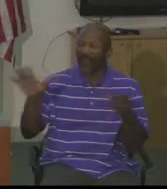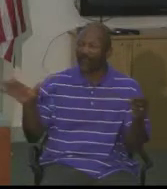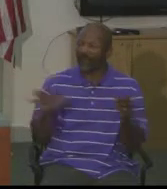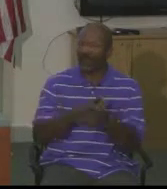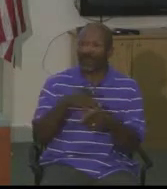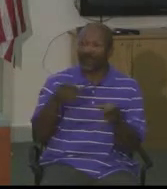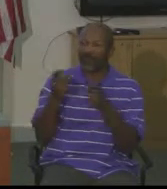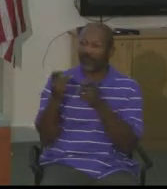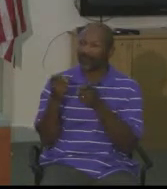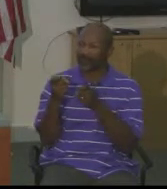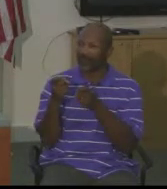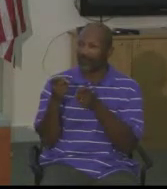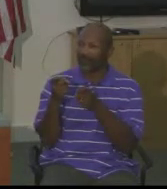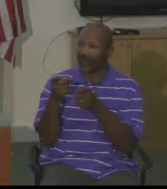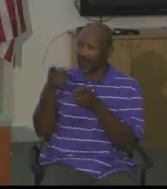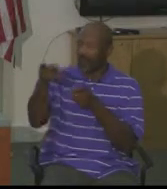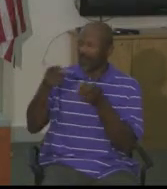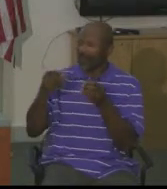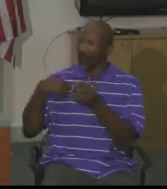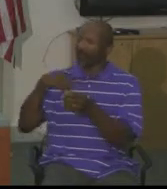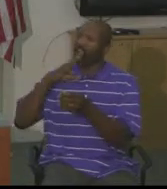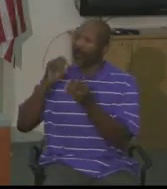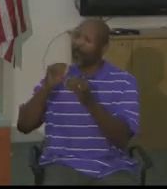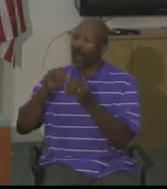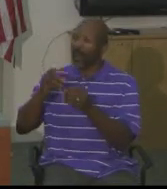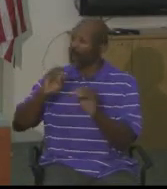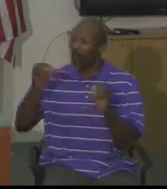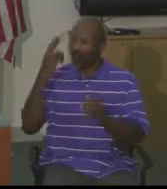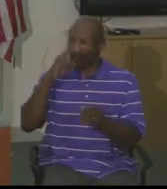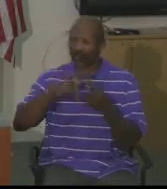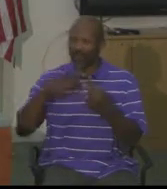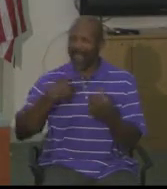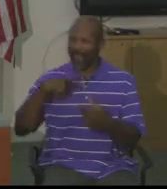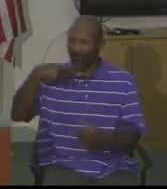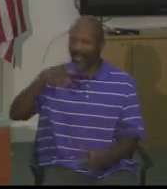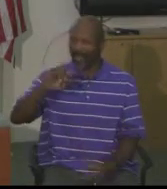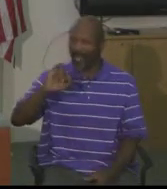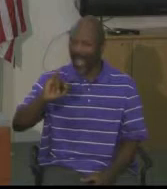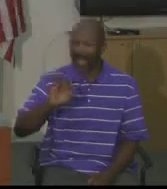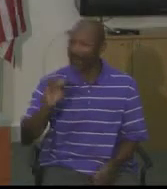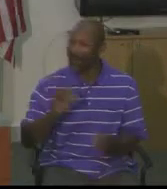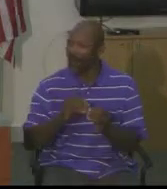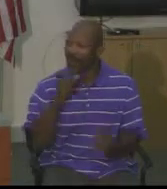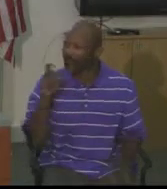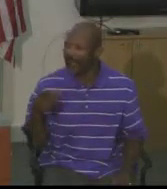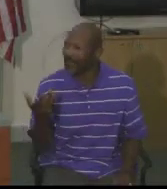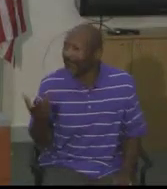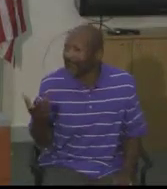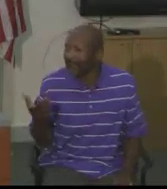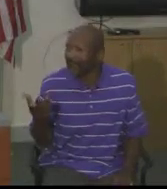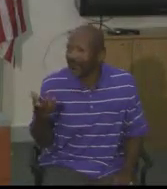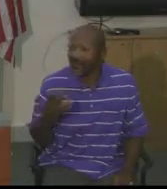at that, because you'll see that there's no reason now to have a PCI or a PCI X card.